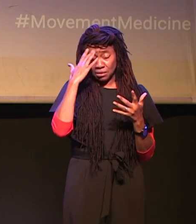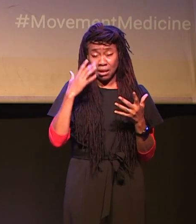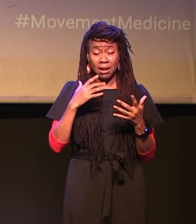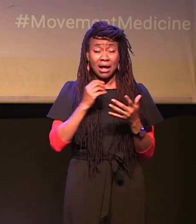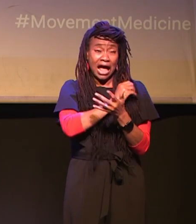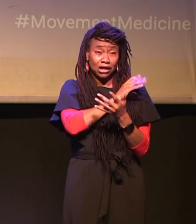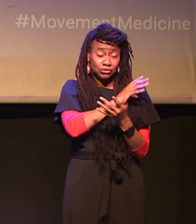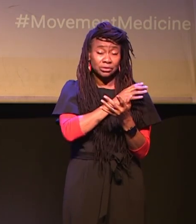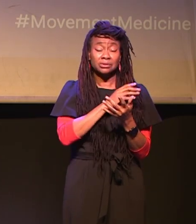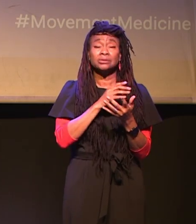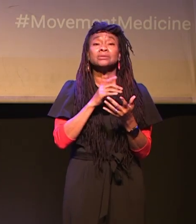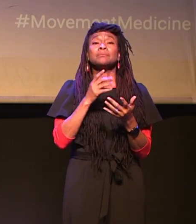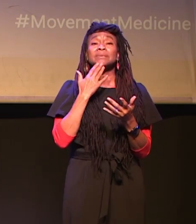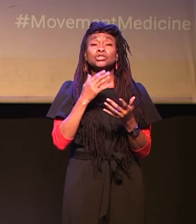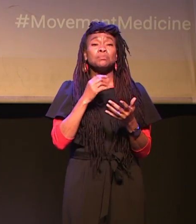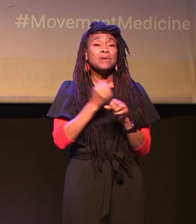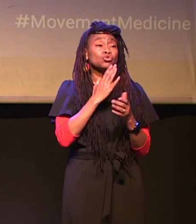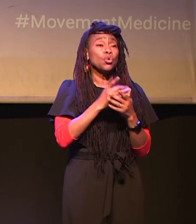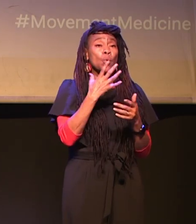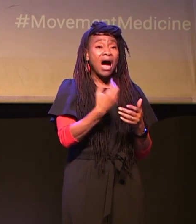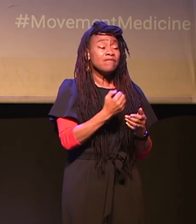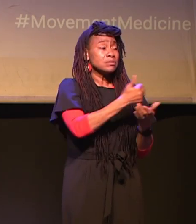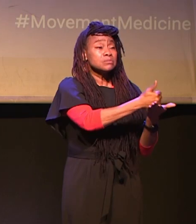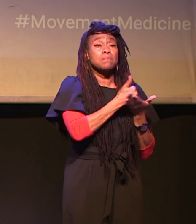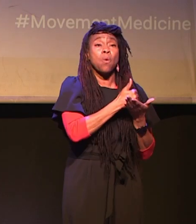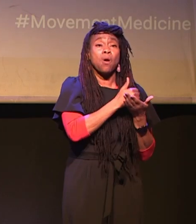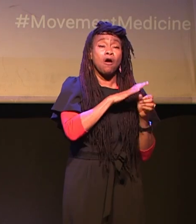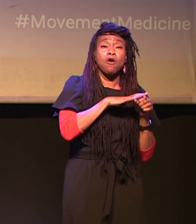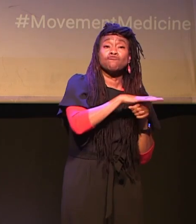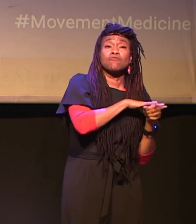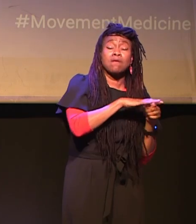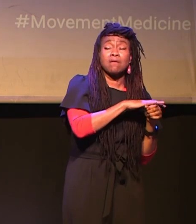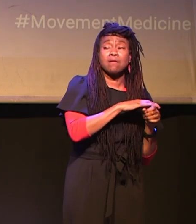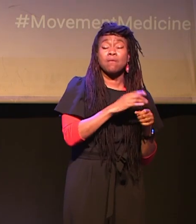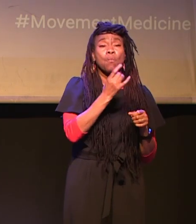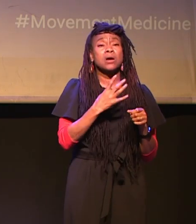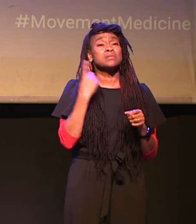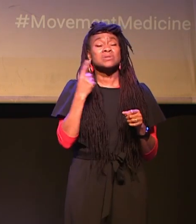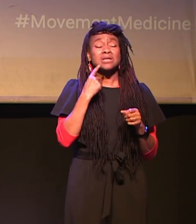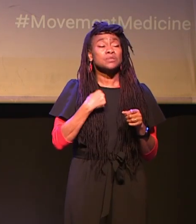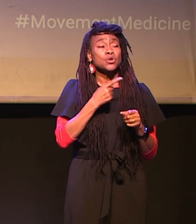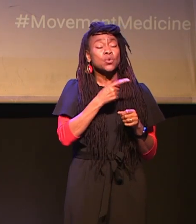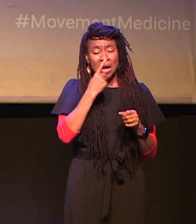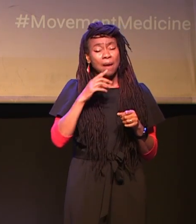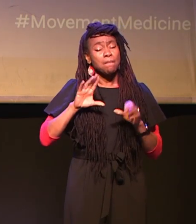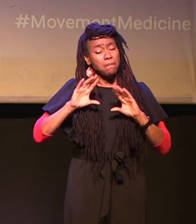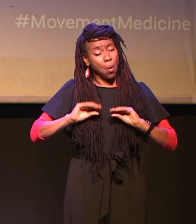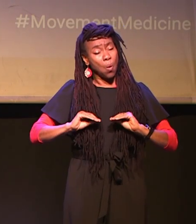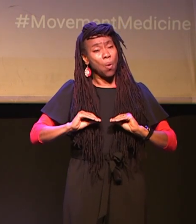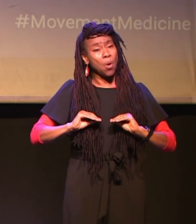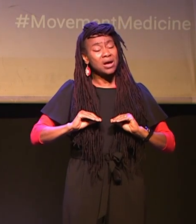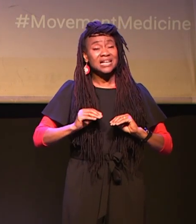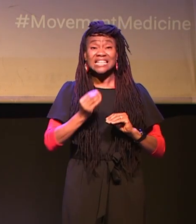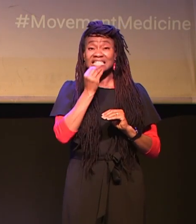choose as much of that. And that included what Enkem said to me once, was like pause and eating like donuts